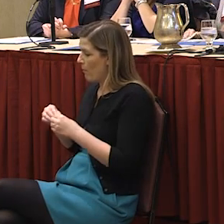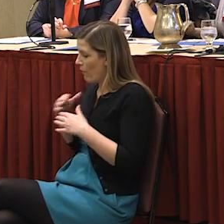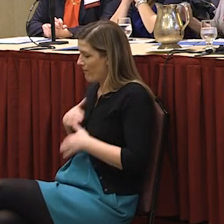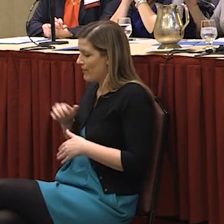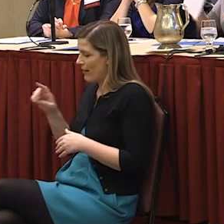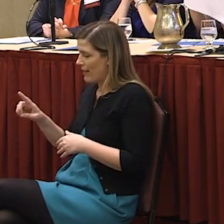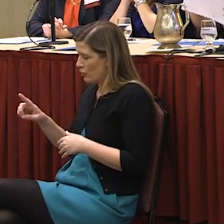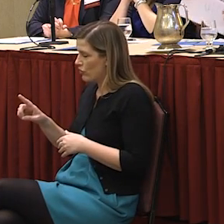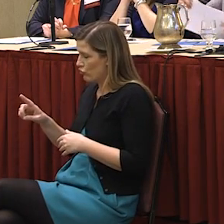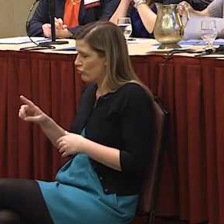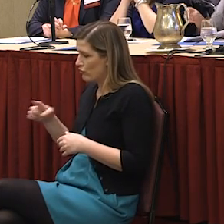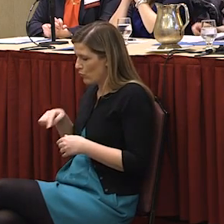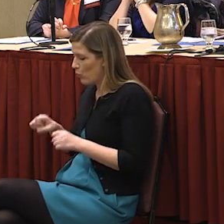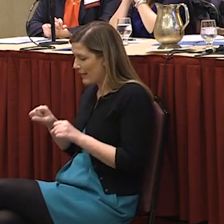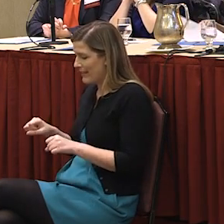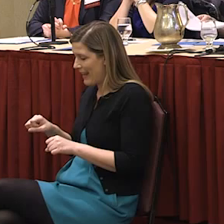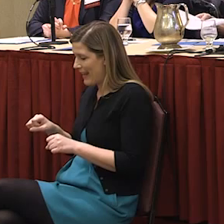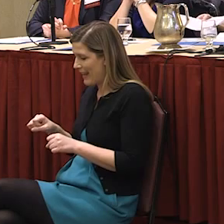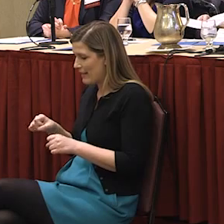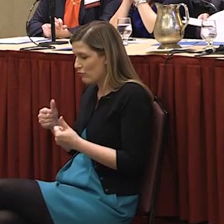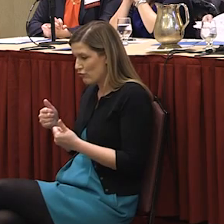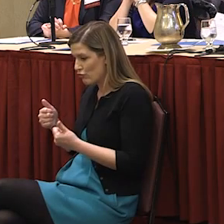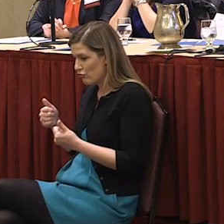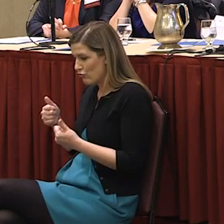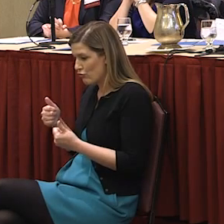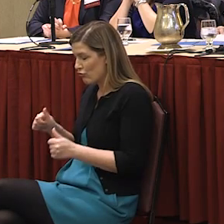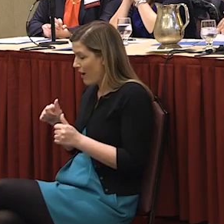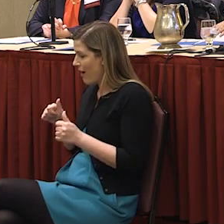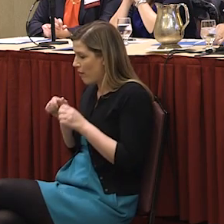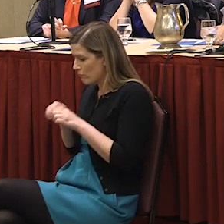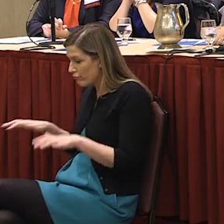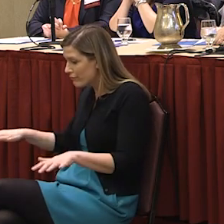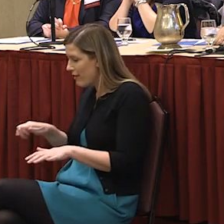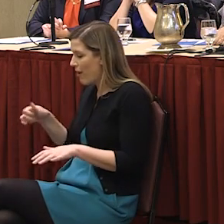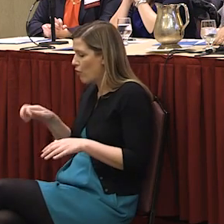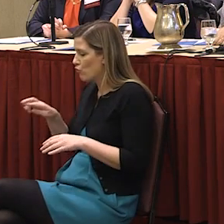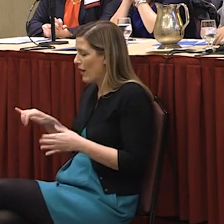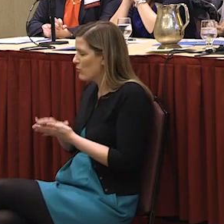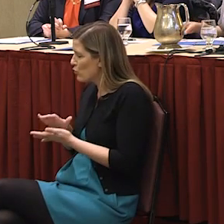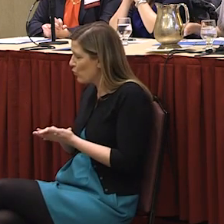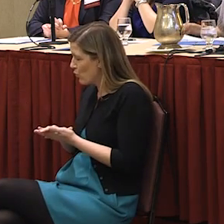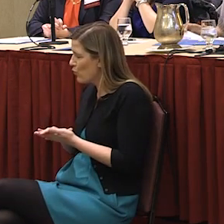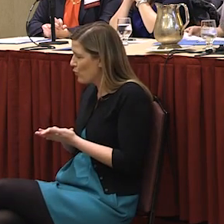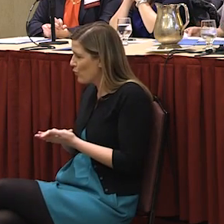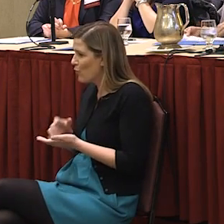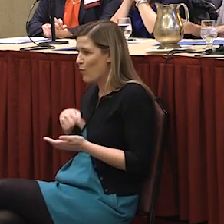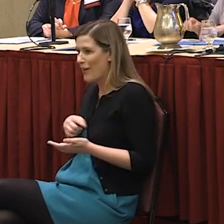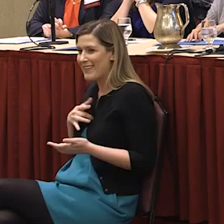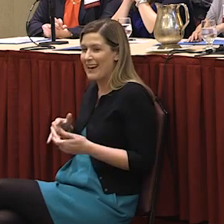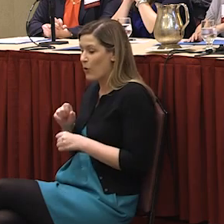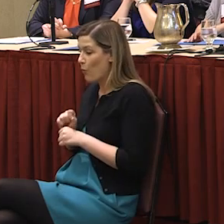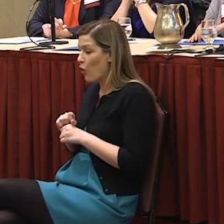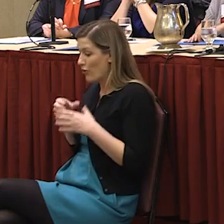been addressed. So it is something that we can streamline through, we're out in schools because we work in silos sometimes. And if something's working,